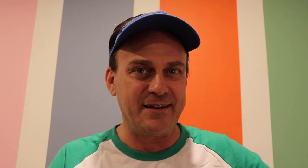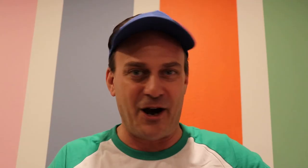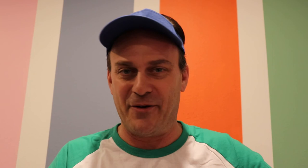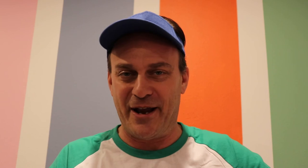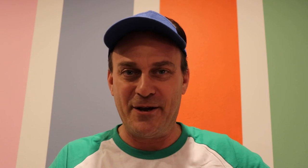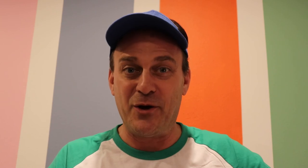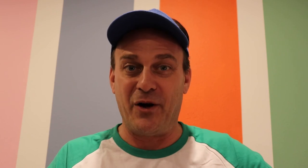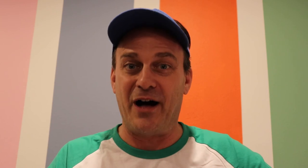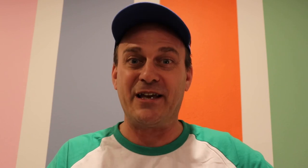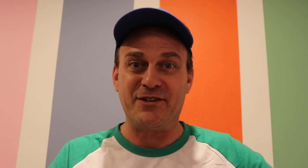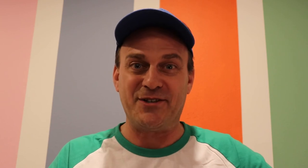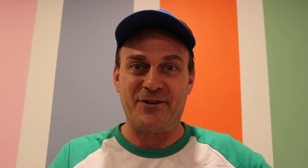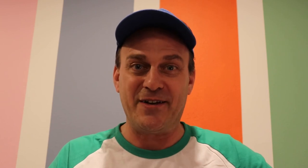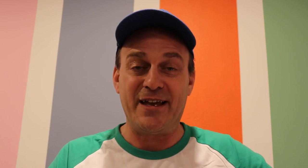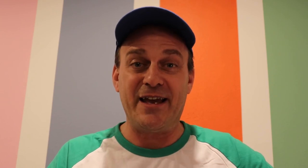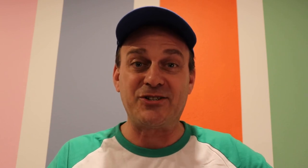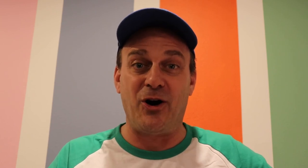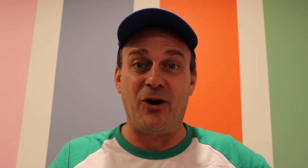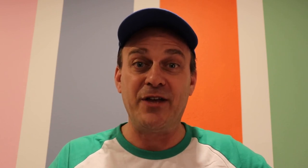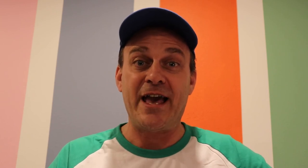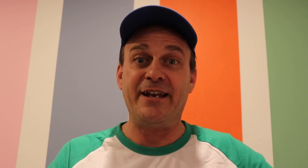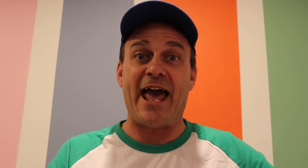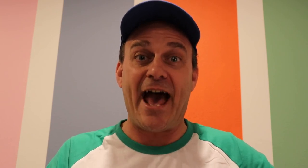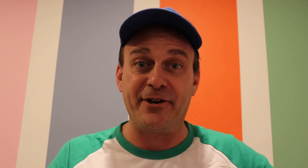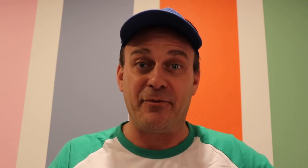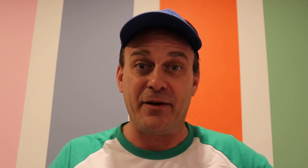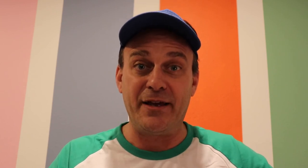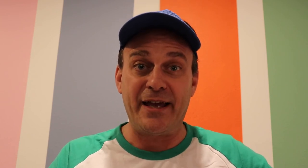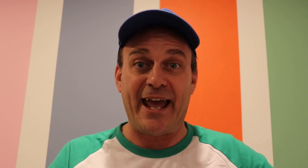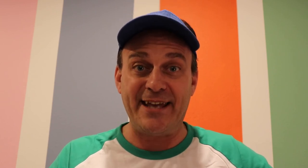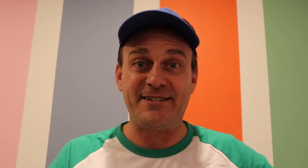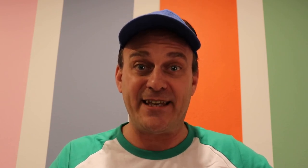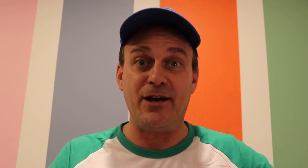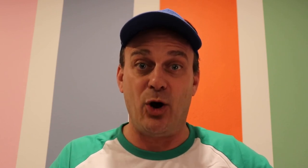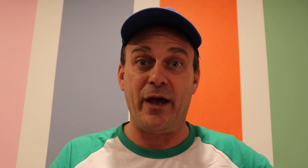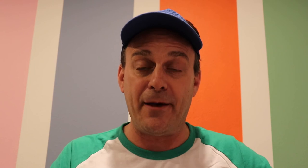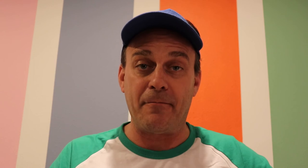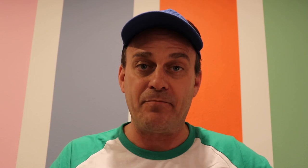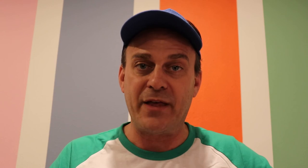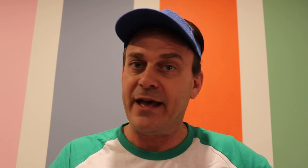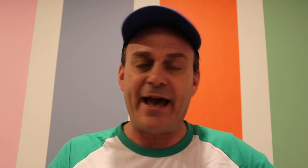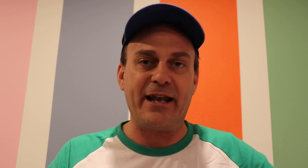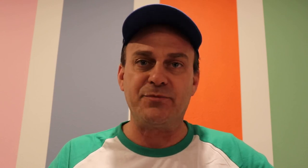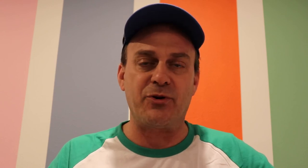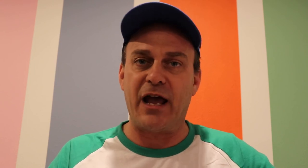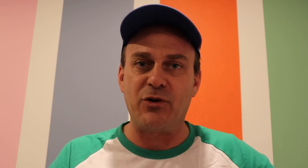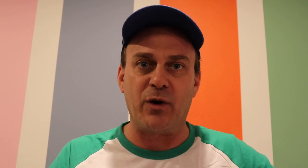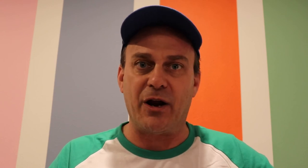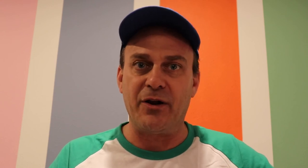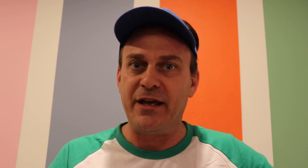All right, well, I'll give it to you. It's called an atom, A-T-O-M. Atoms are everywhere,